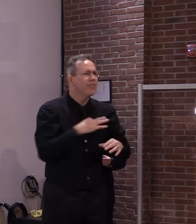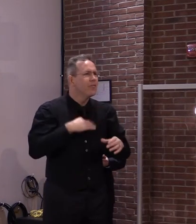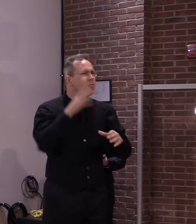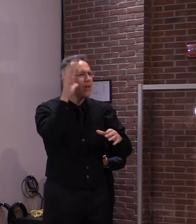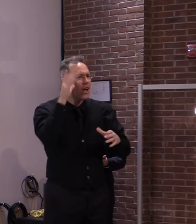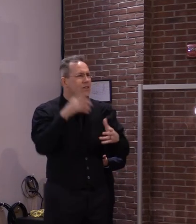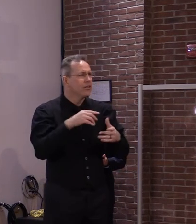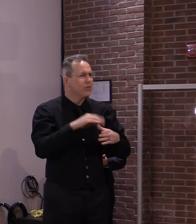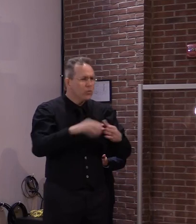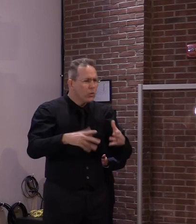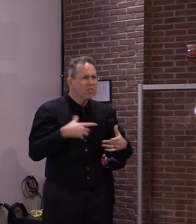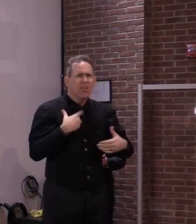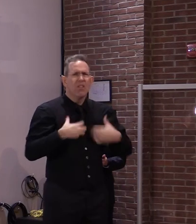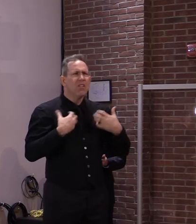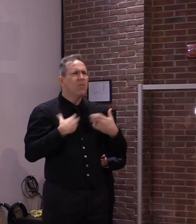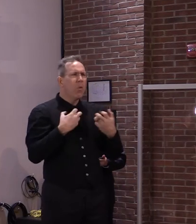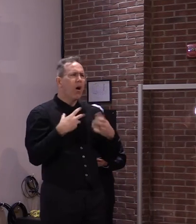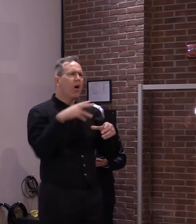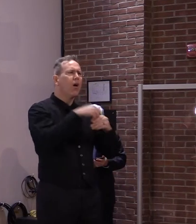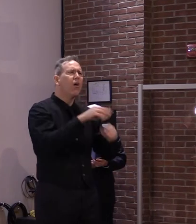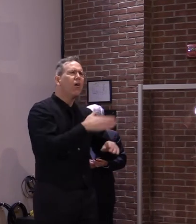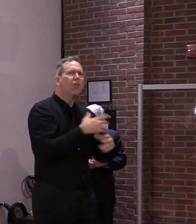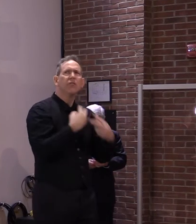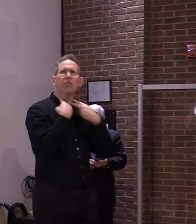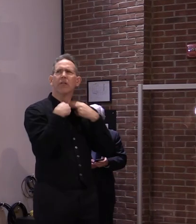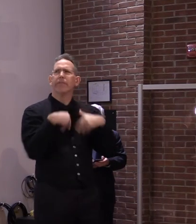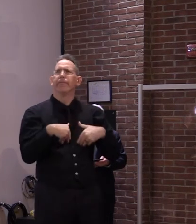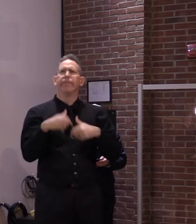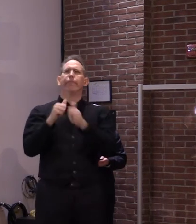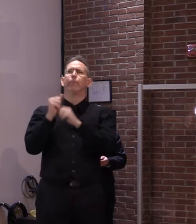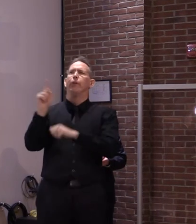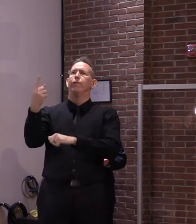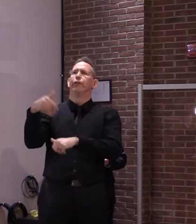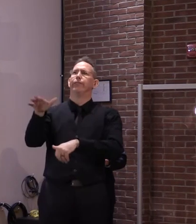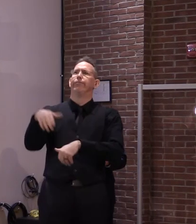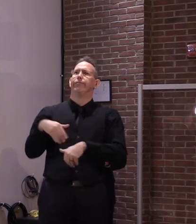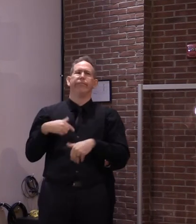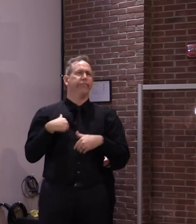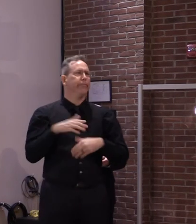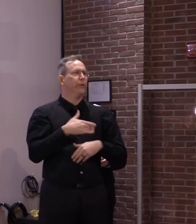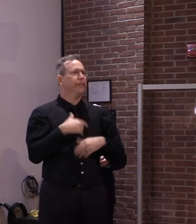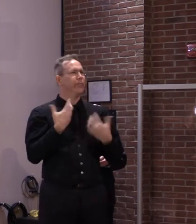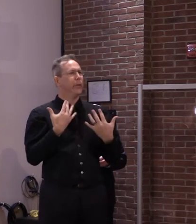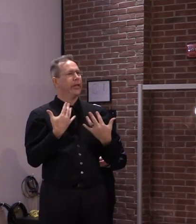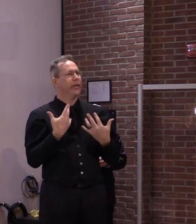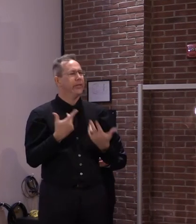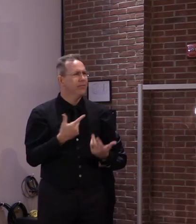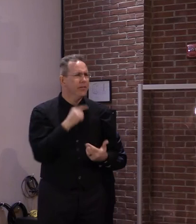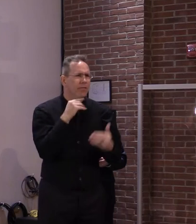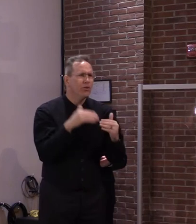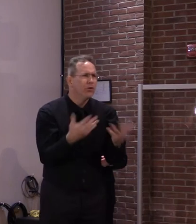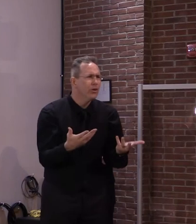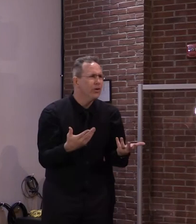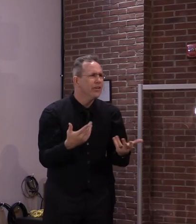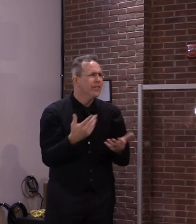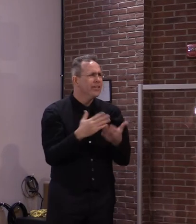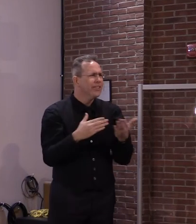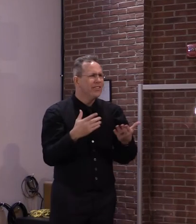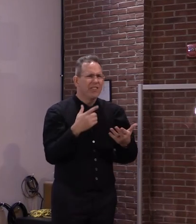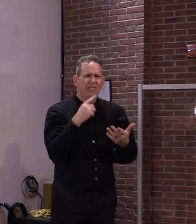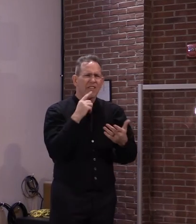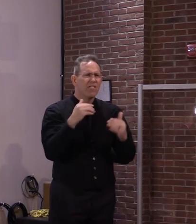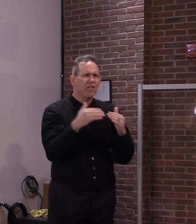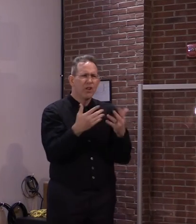seeing their their student athletes at least being given um different